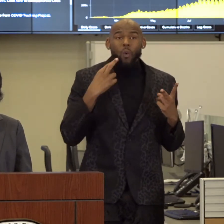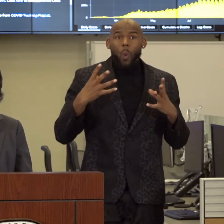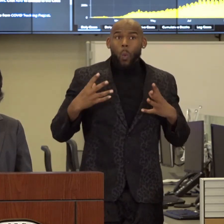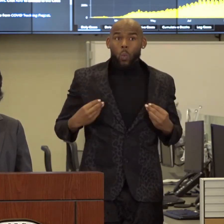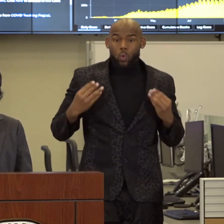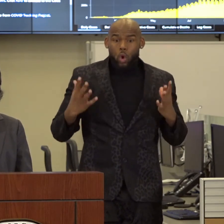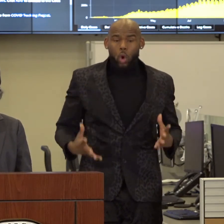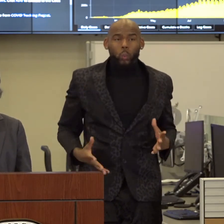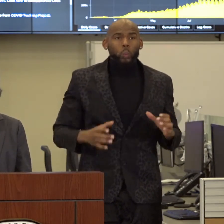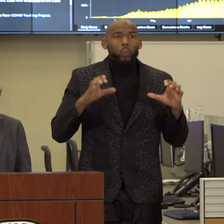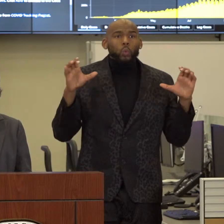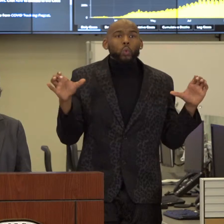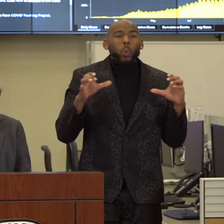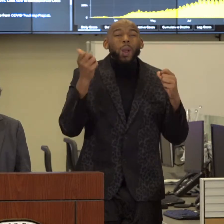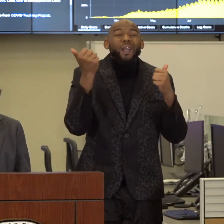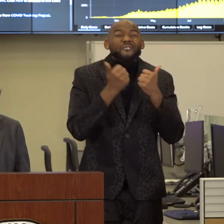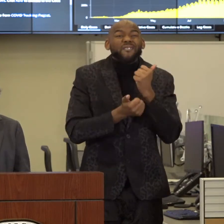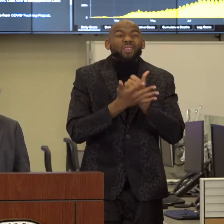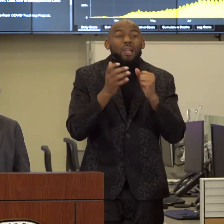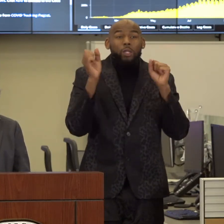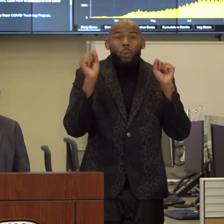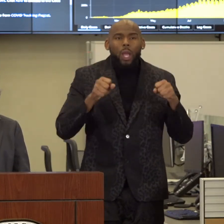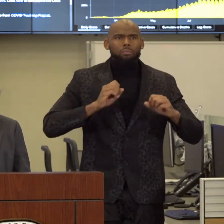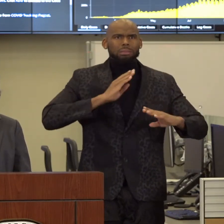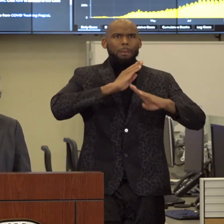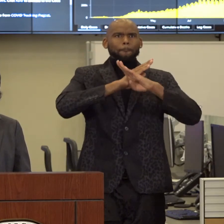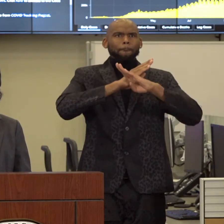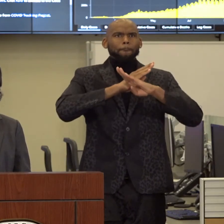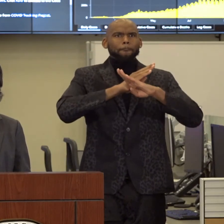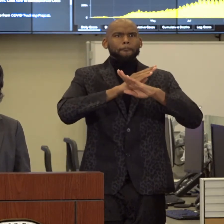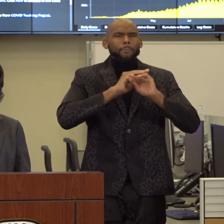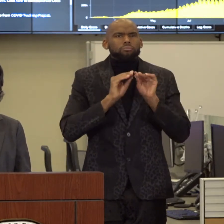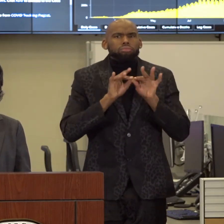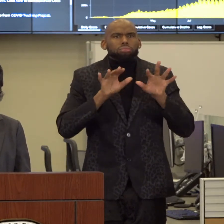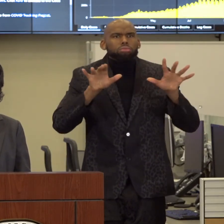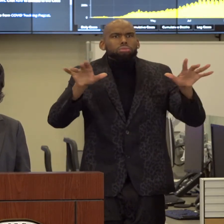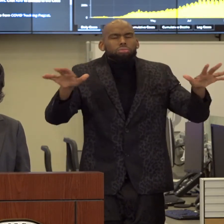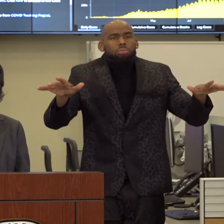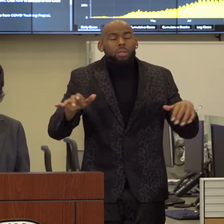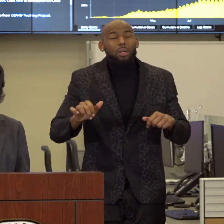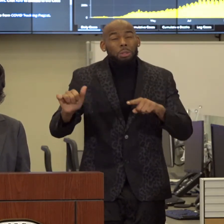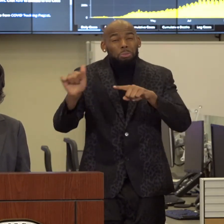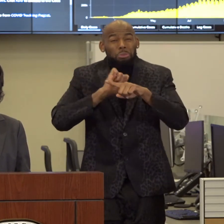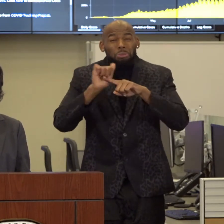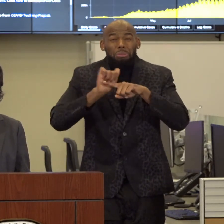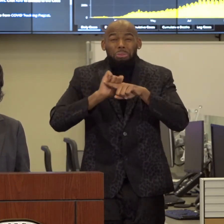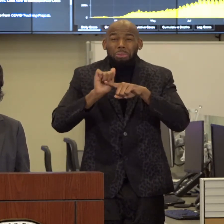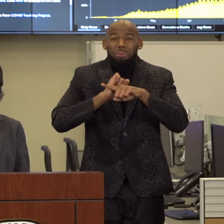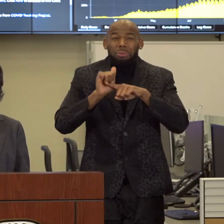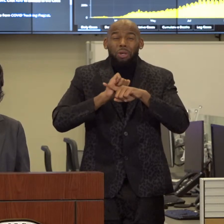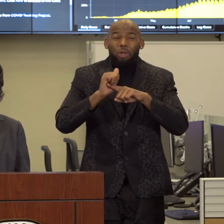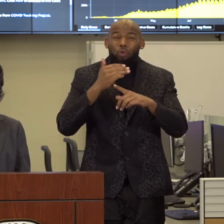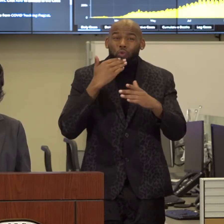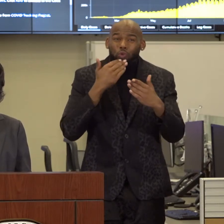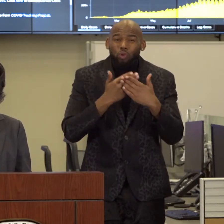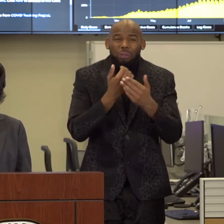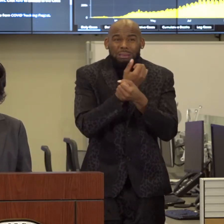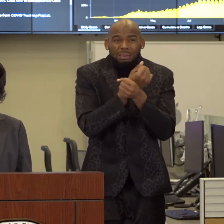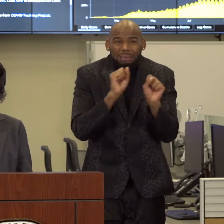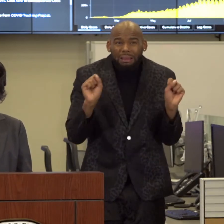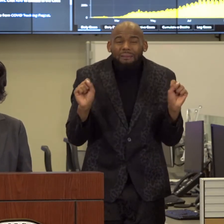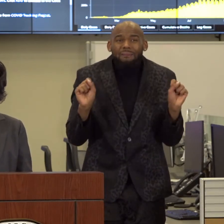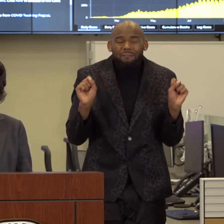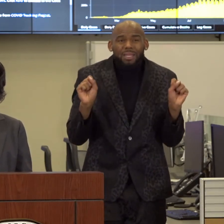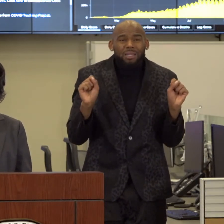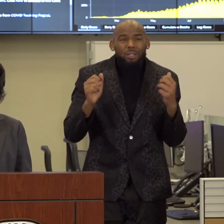can so that we prevent the spread of COVID-19. Please continue to do all of the things that we have said to you.